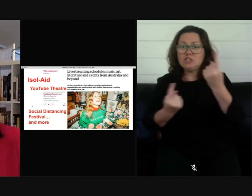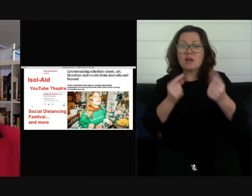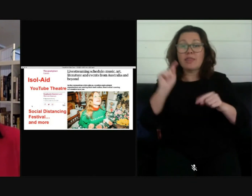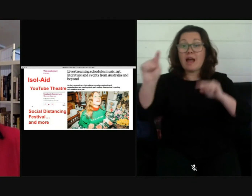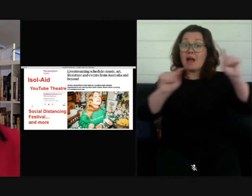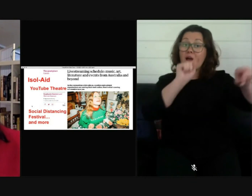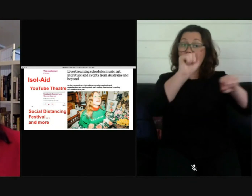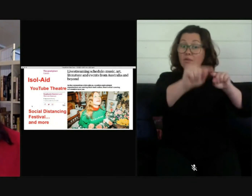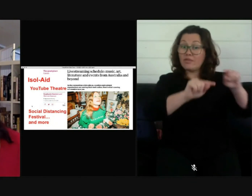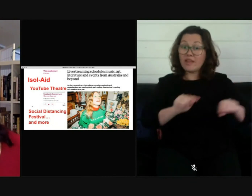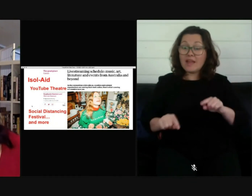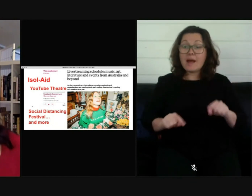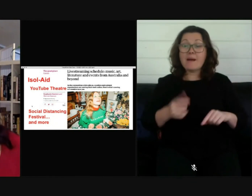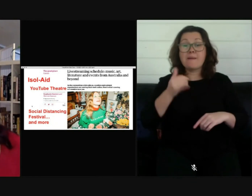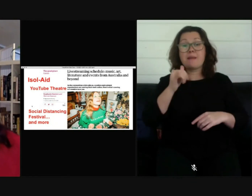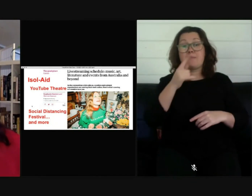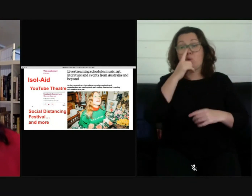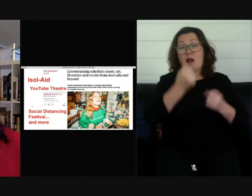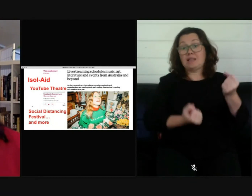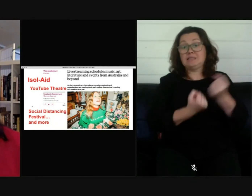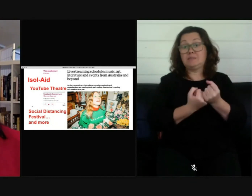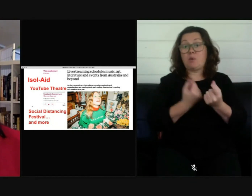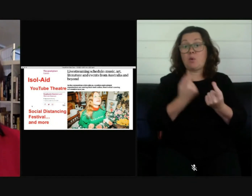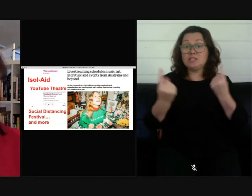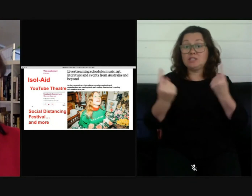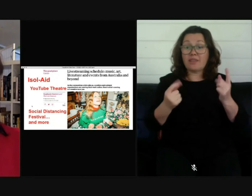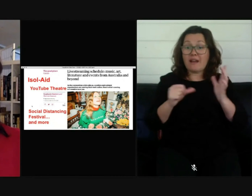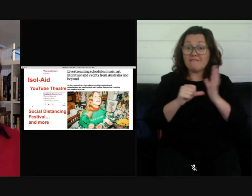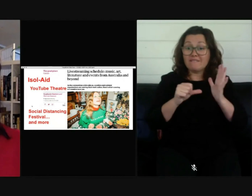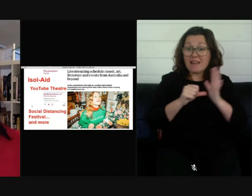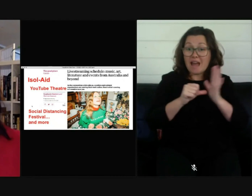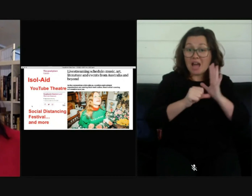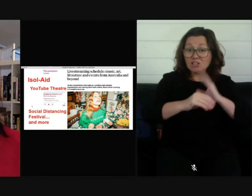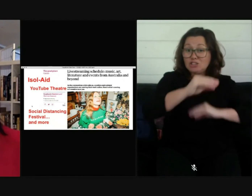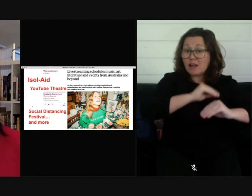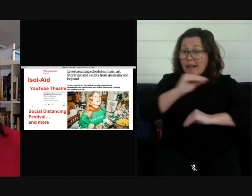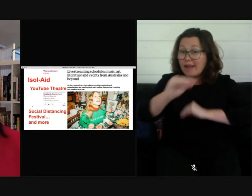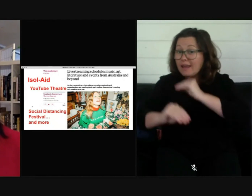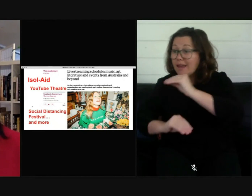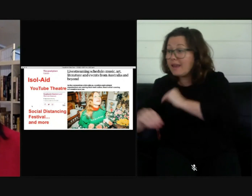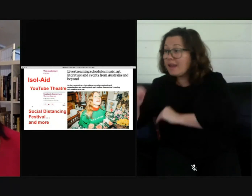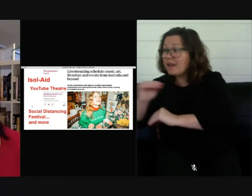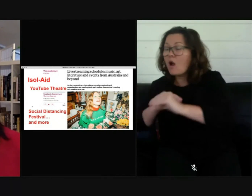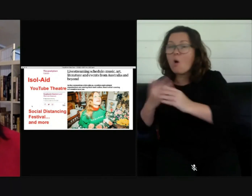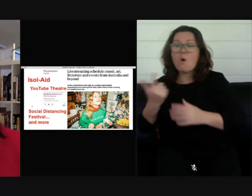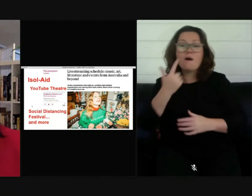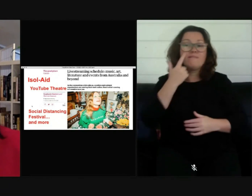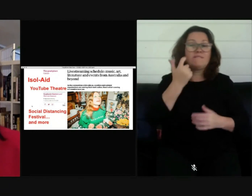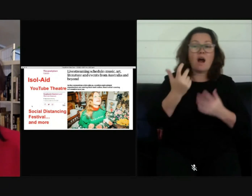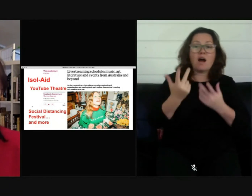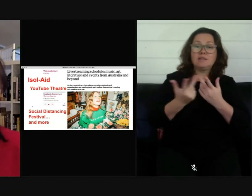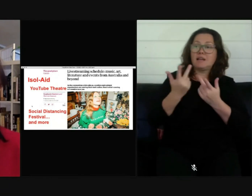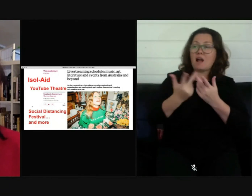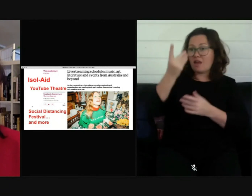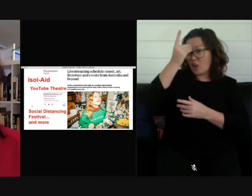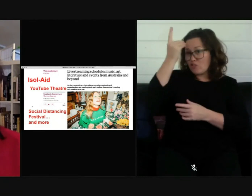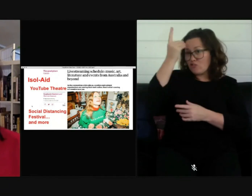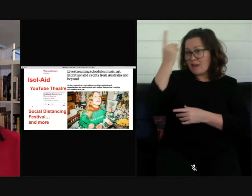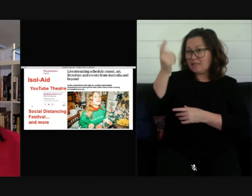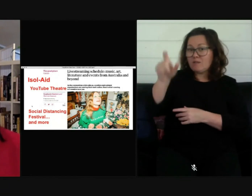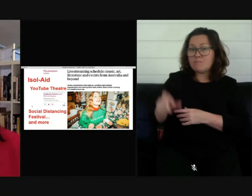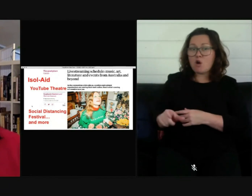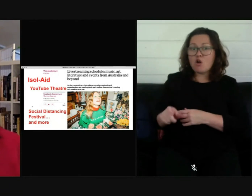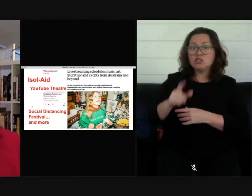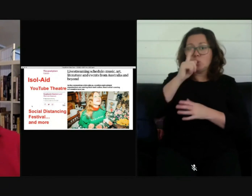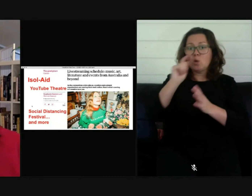supporting each other financially in some way, finding fellow Australian creatives that maybe you can sponsor on Patreon